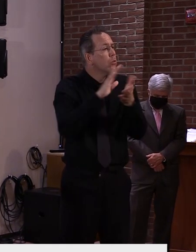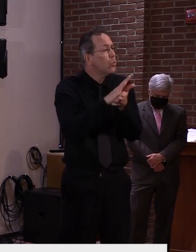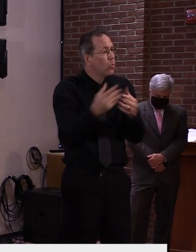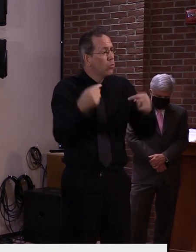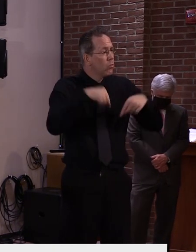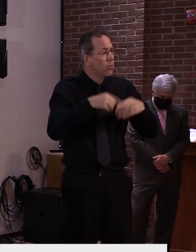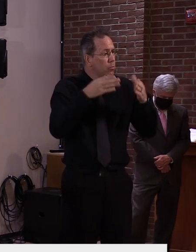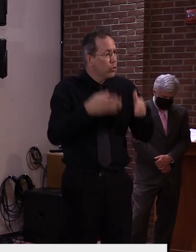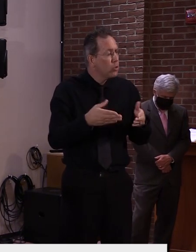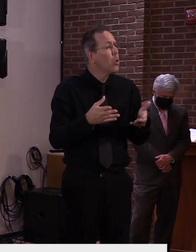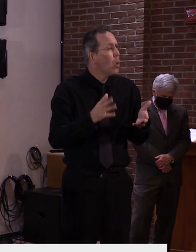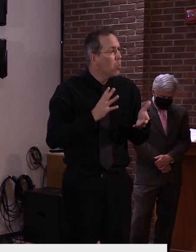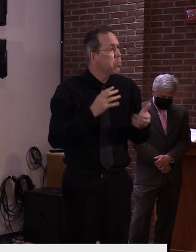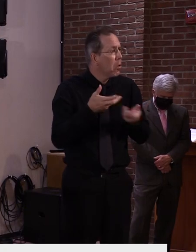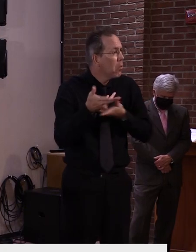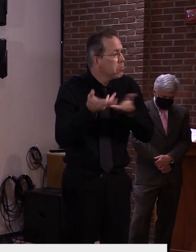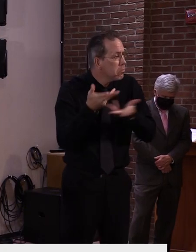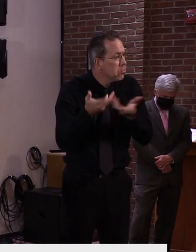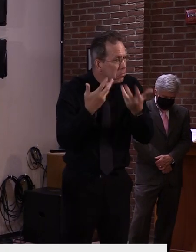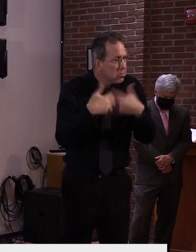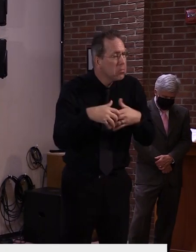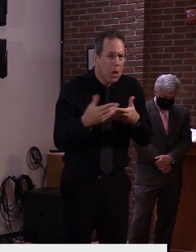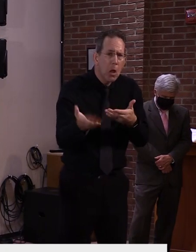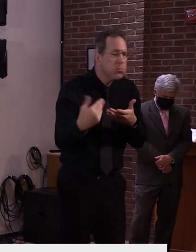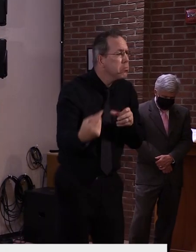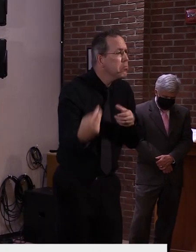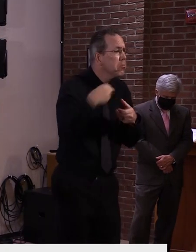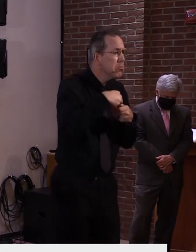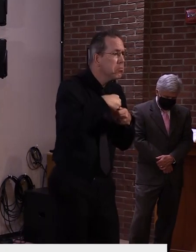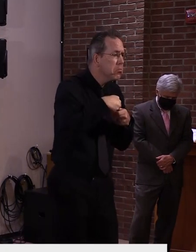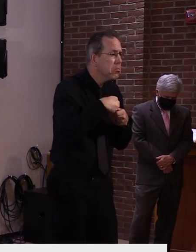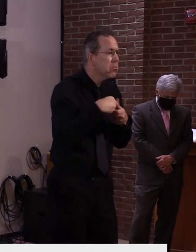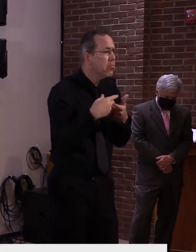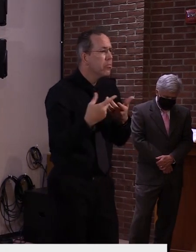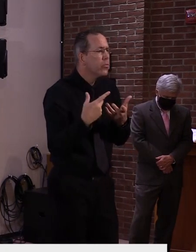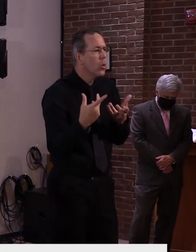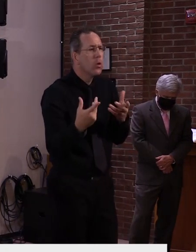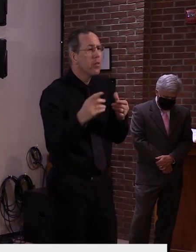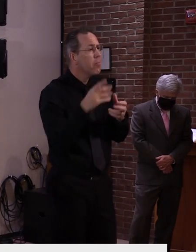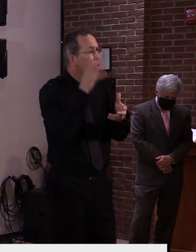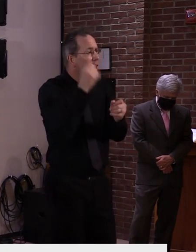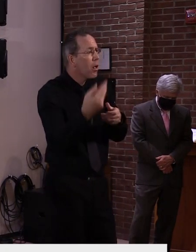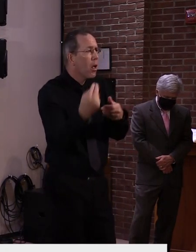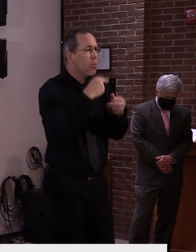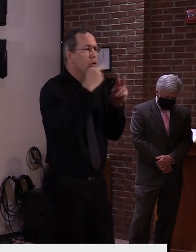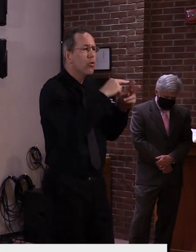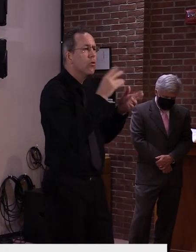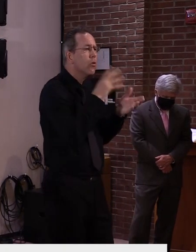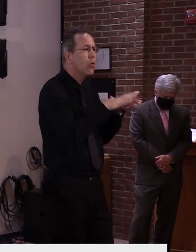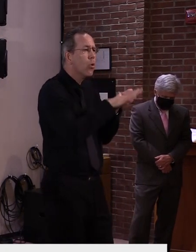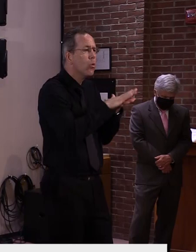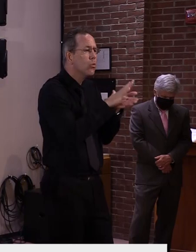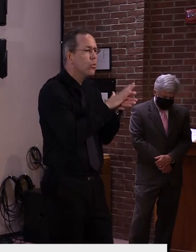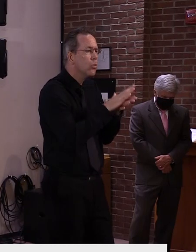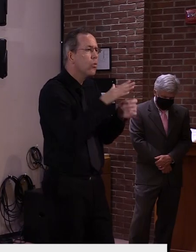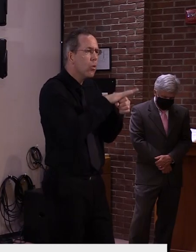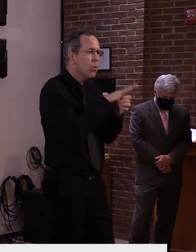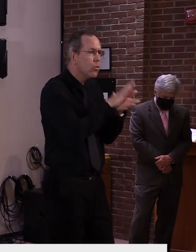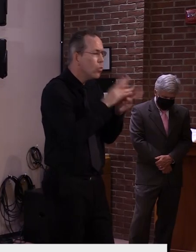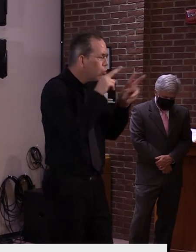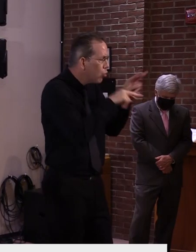But that's really describes the nature of that relationship between the two. Okay. Well, thank